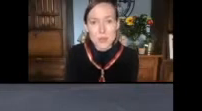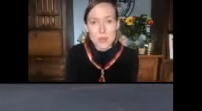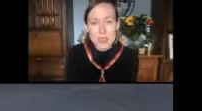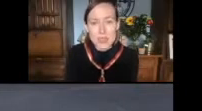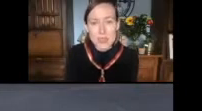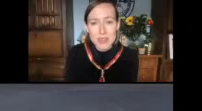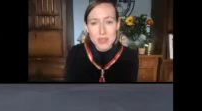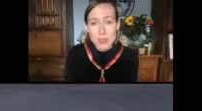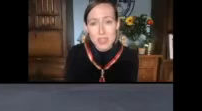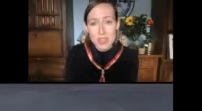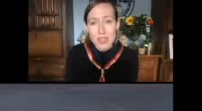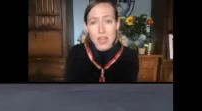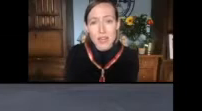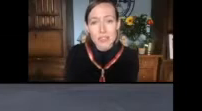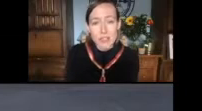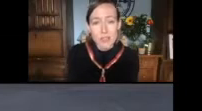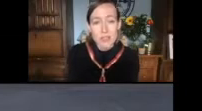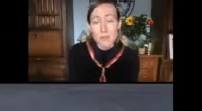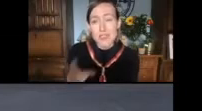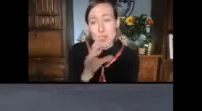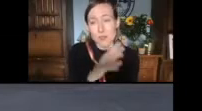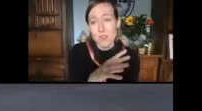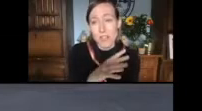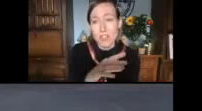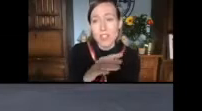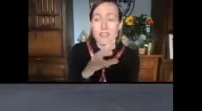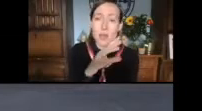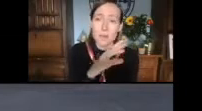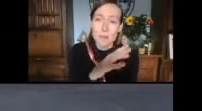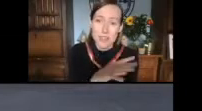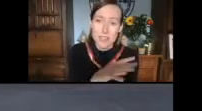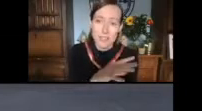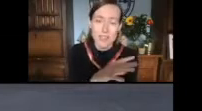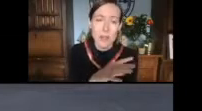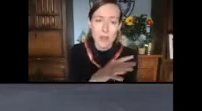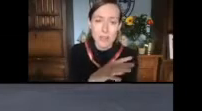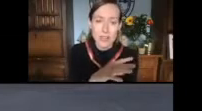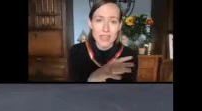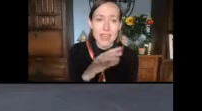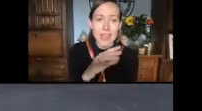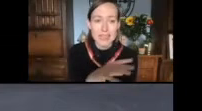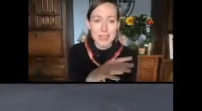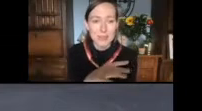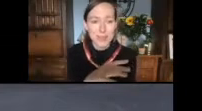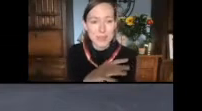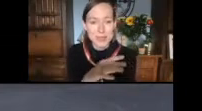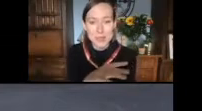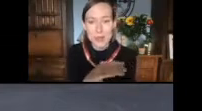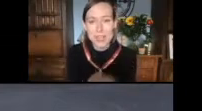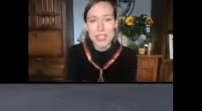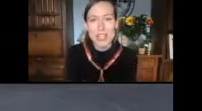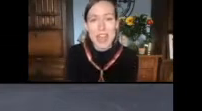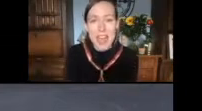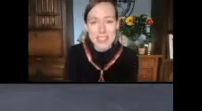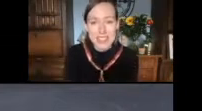will be either using, Ireland uses a mixture of French and some places American and some places